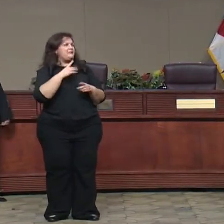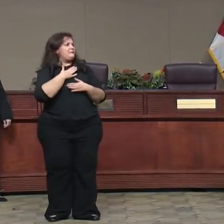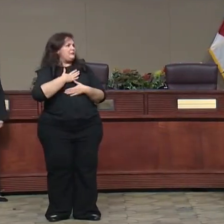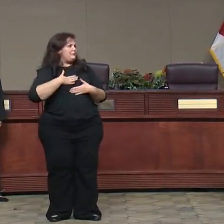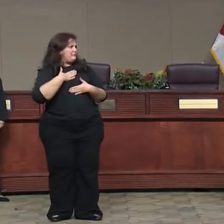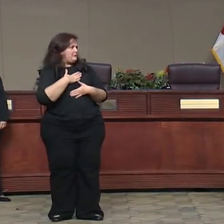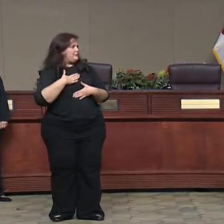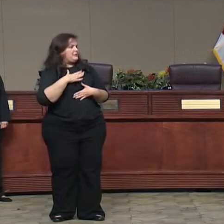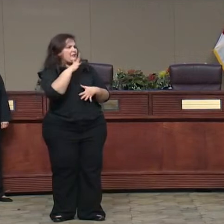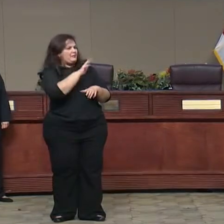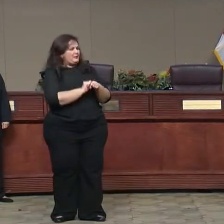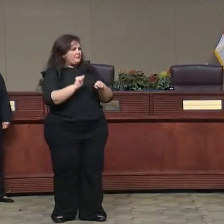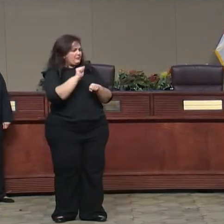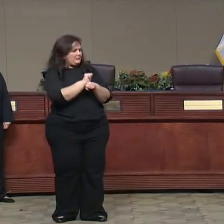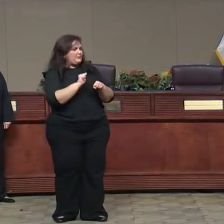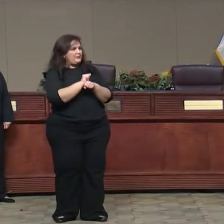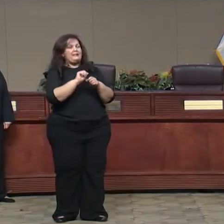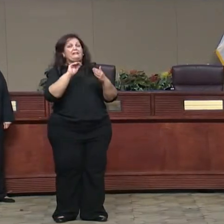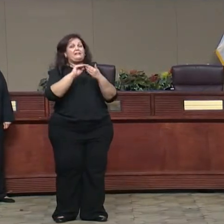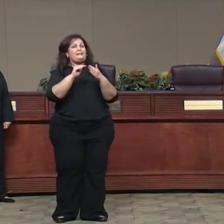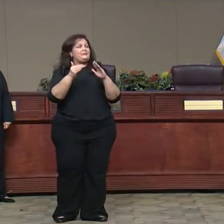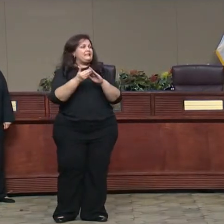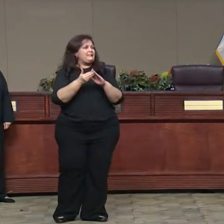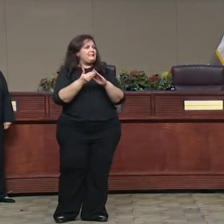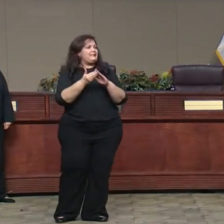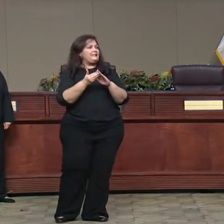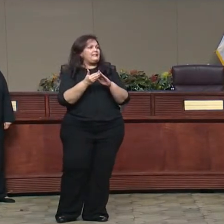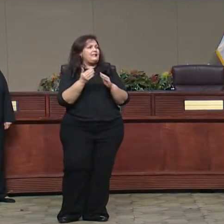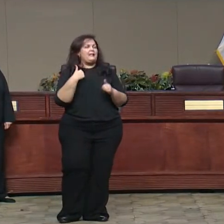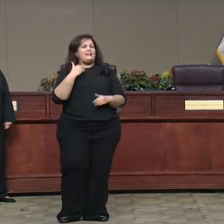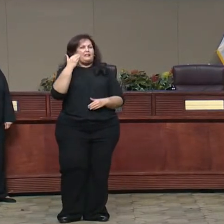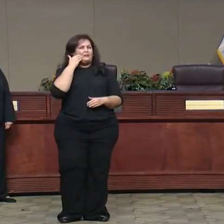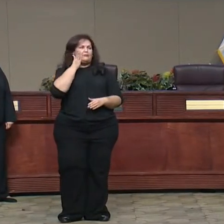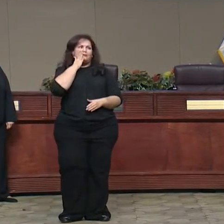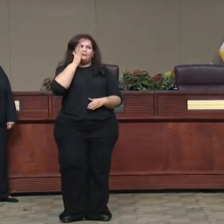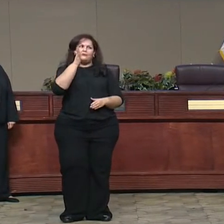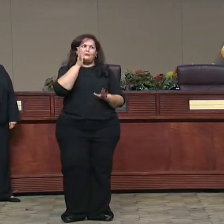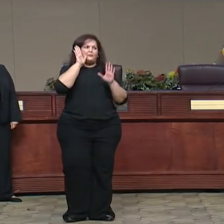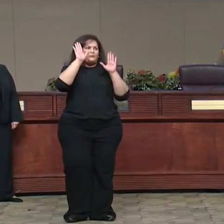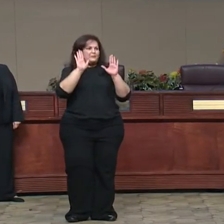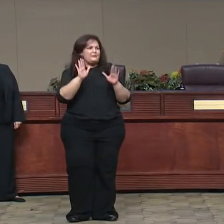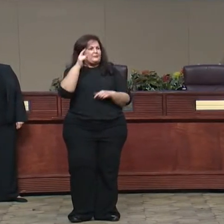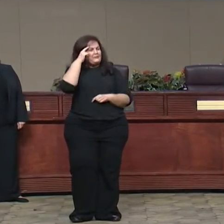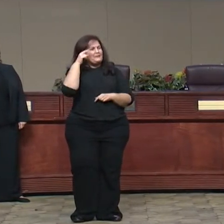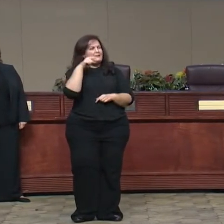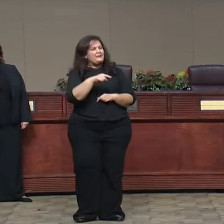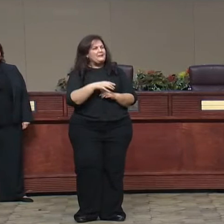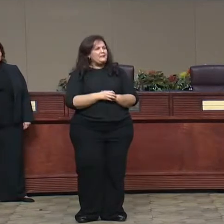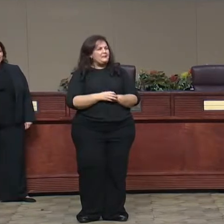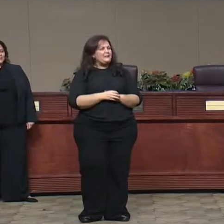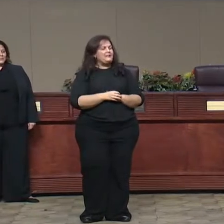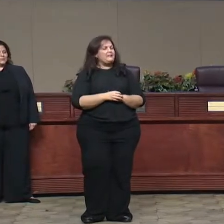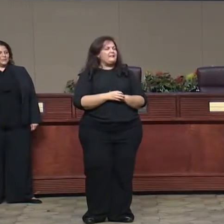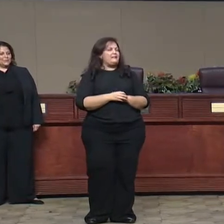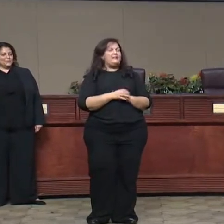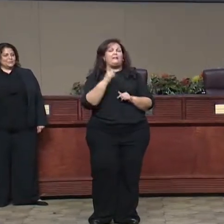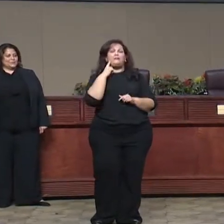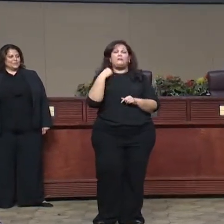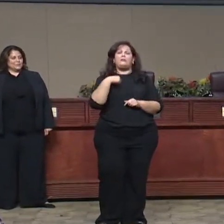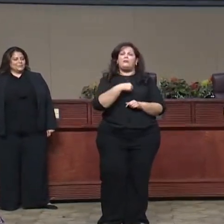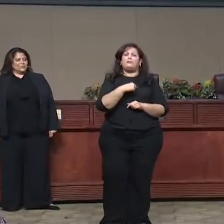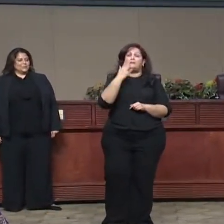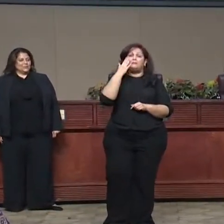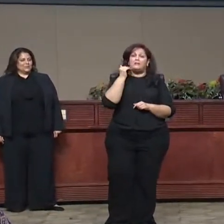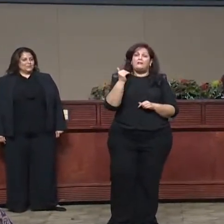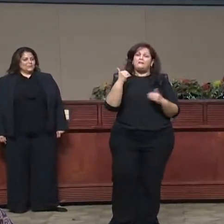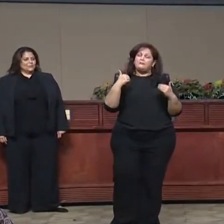appreciate his work in this community, and I know that the future is bright. Again, we wanted to accentuate the positive